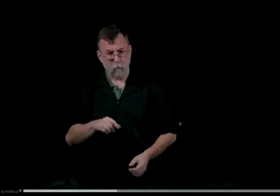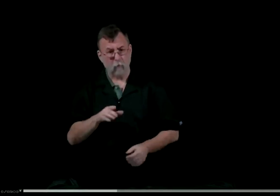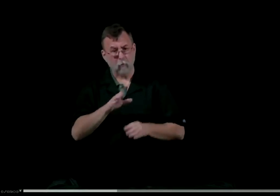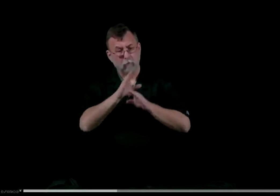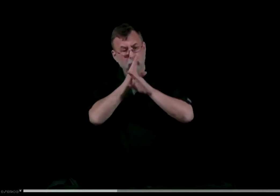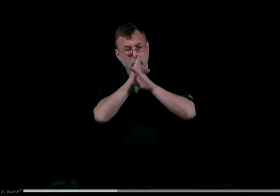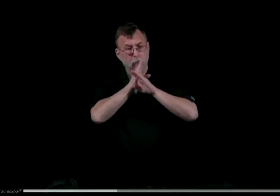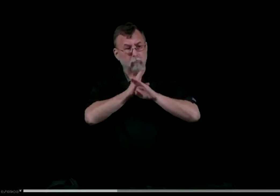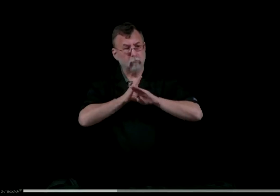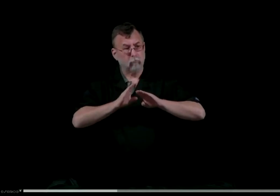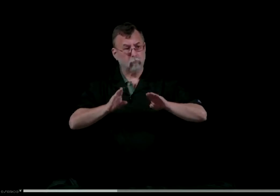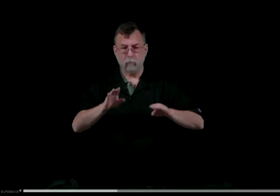in that scripture